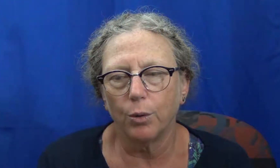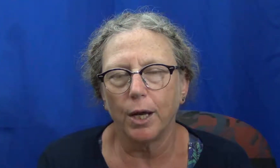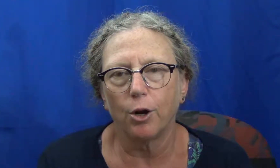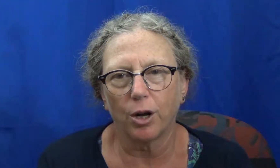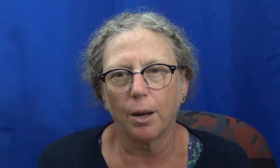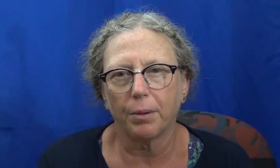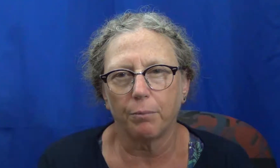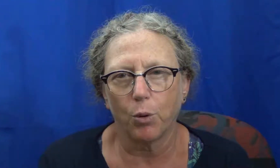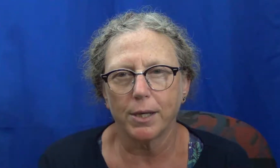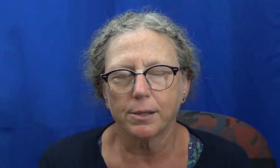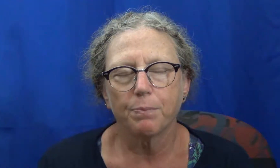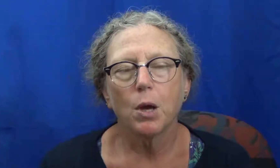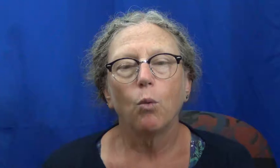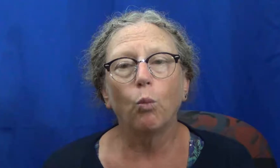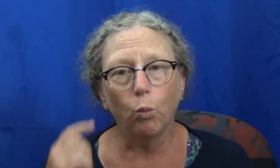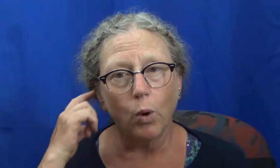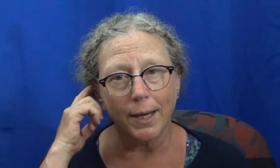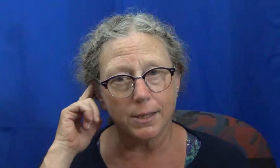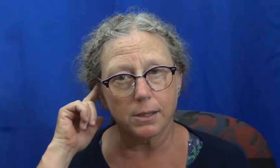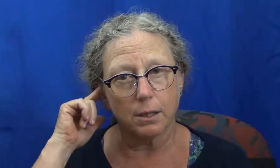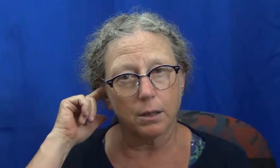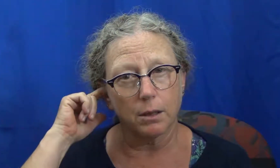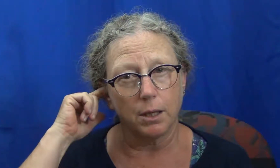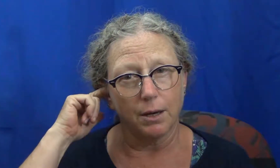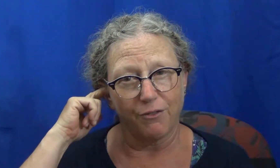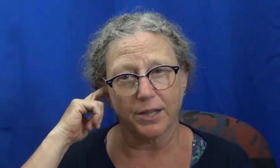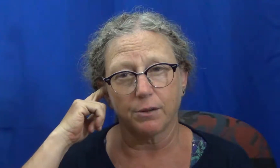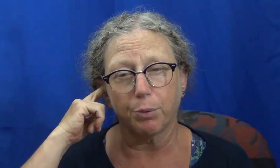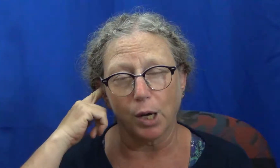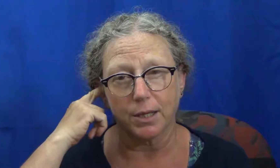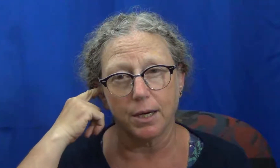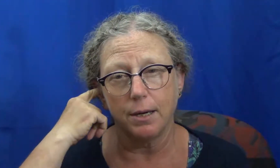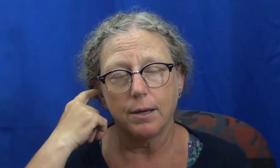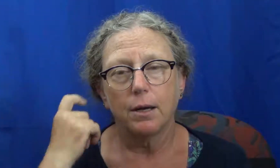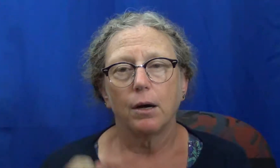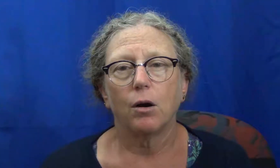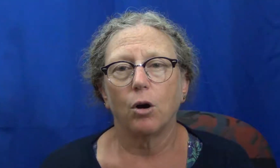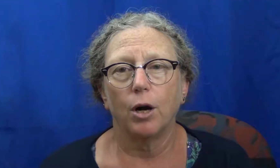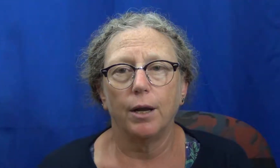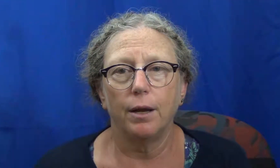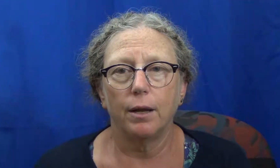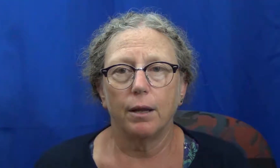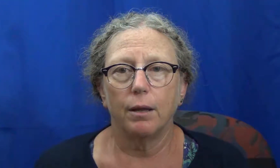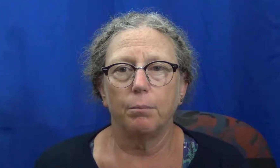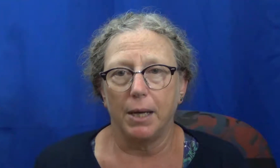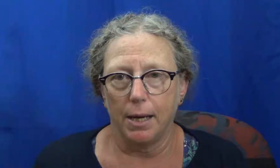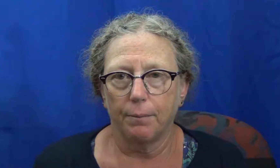in on a couple of points. One is the effects of prosody on meaning.